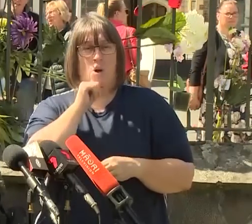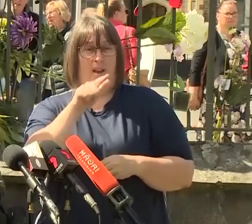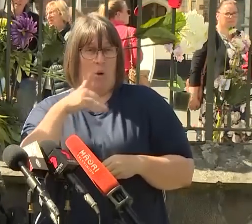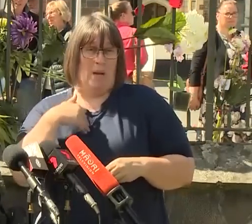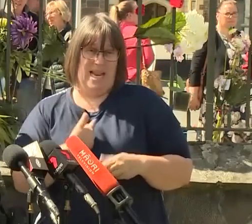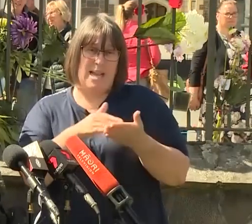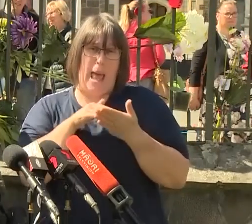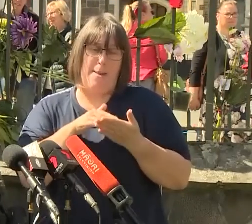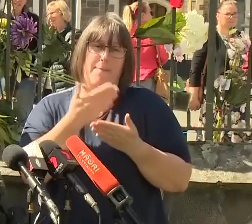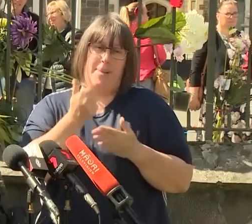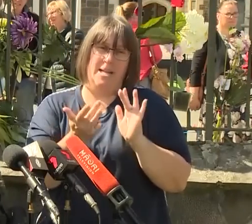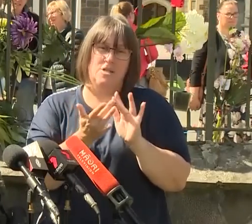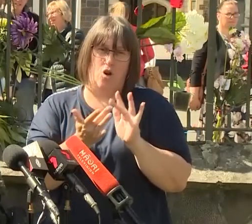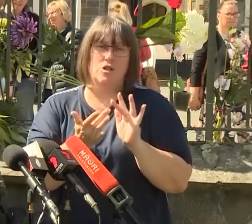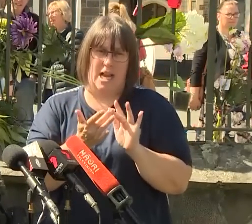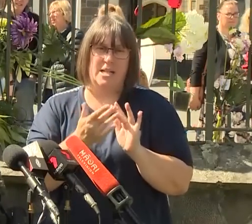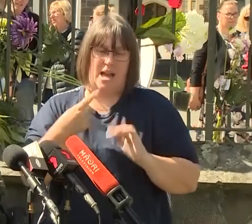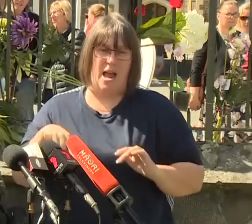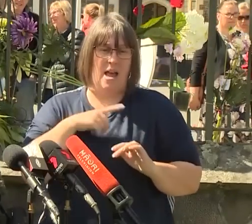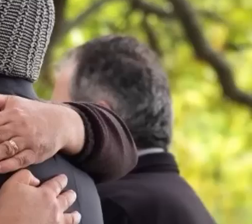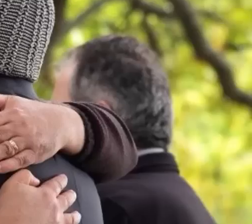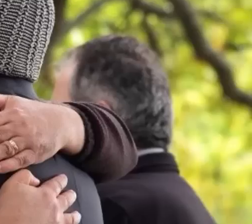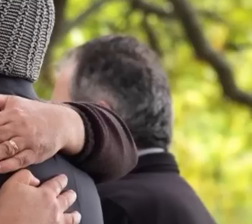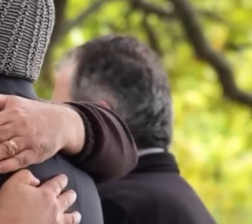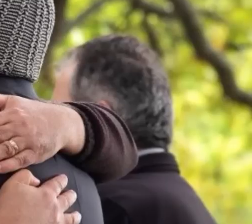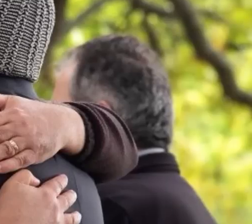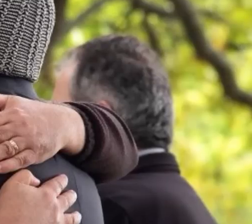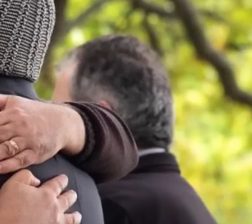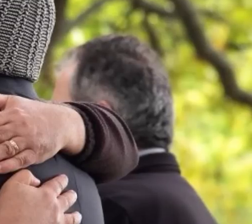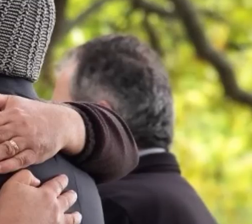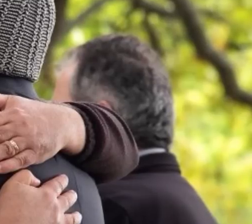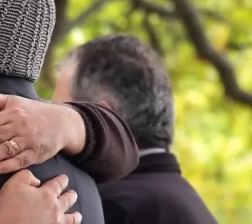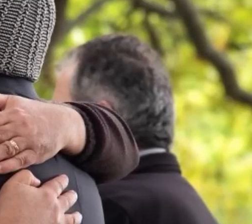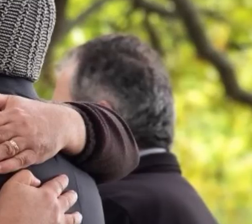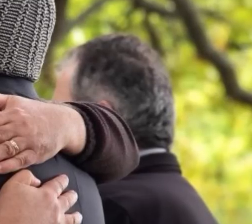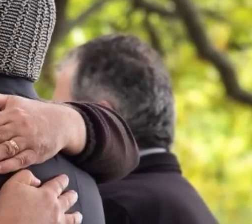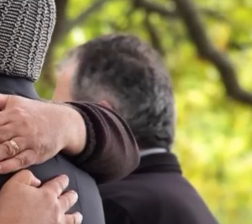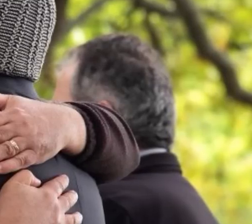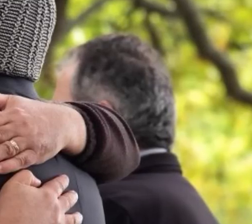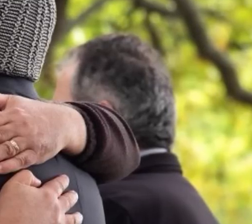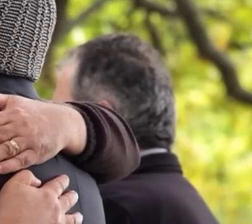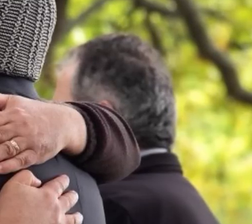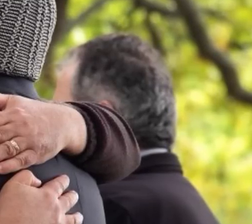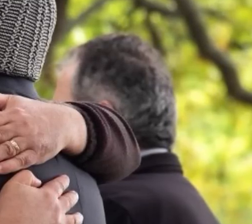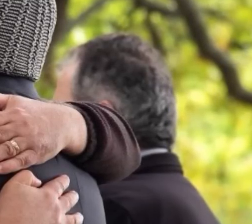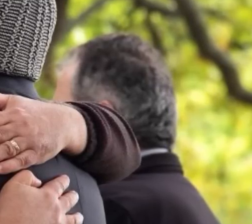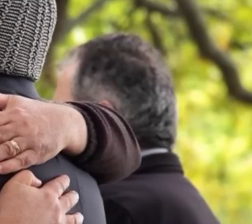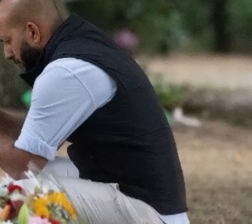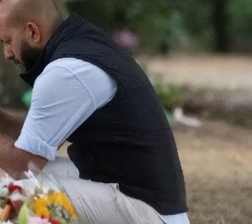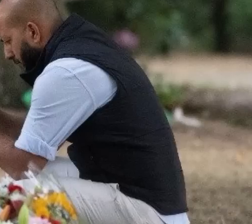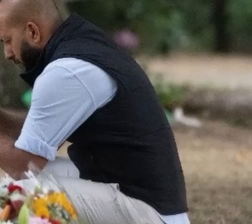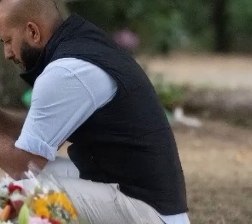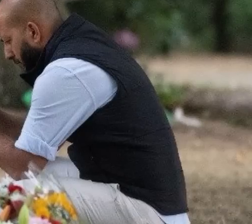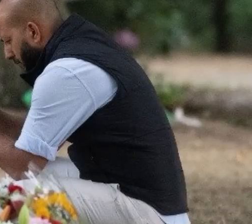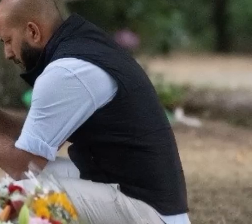assistance to contact us with any questions or concerns. Immigration New Zealand Assistant General Manager Peter Elms says